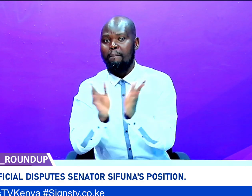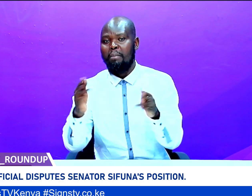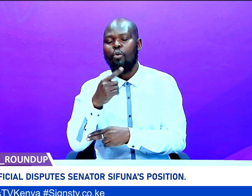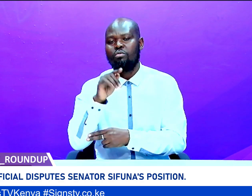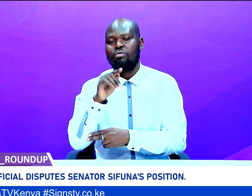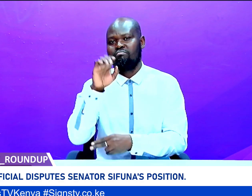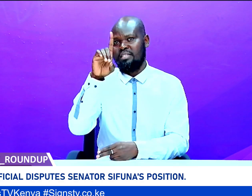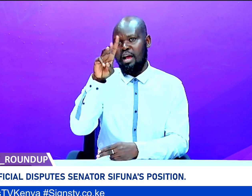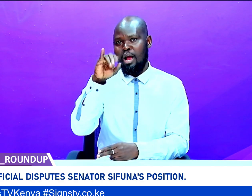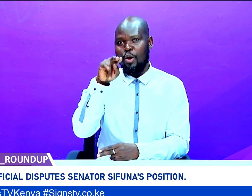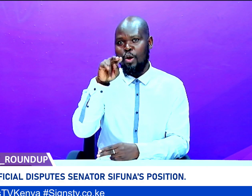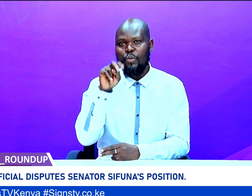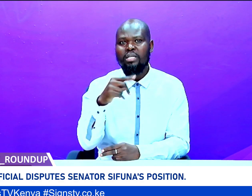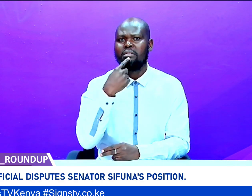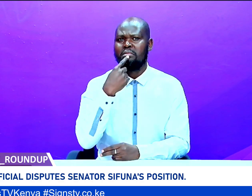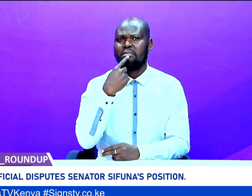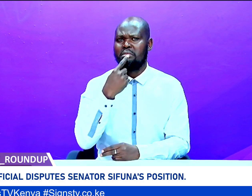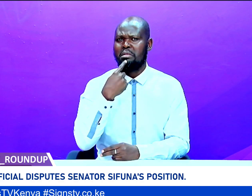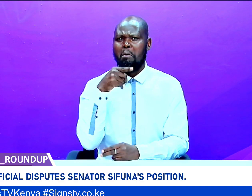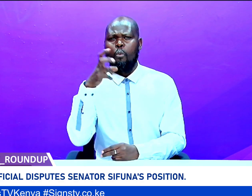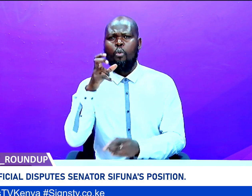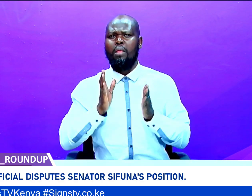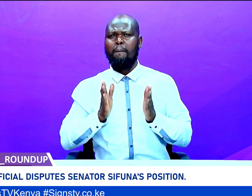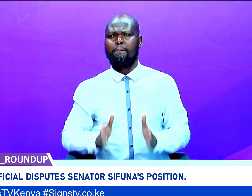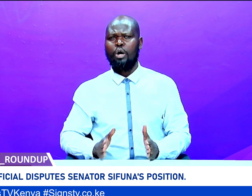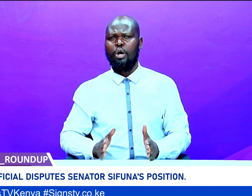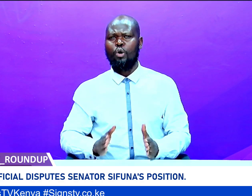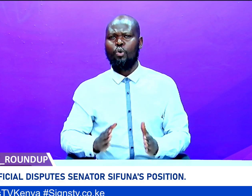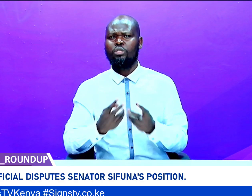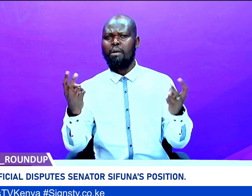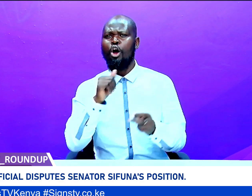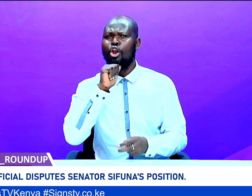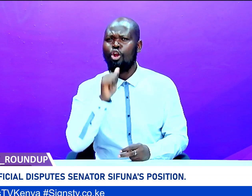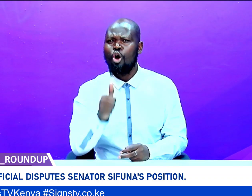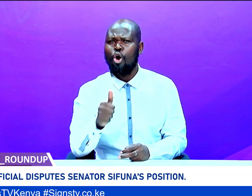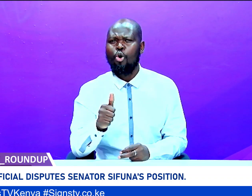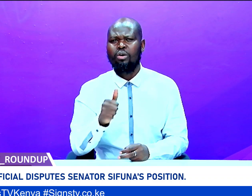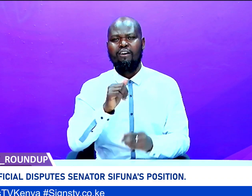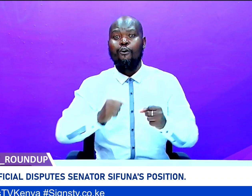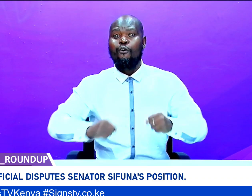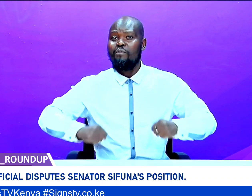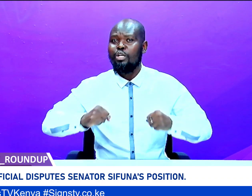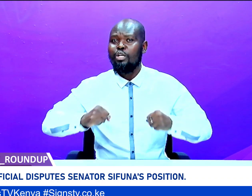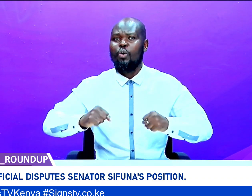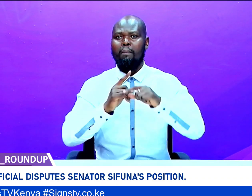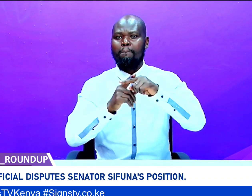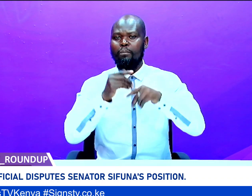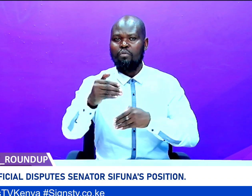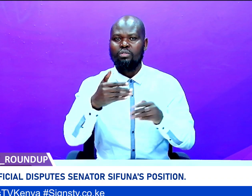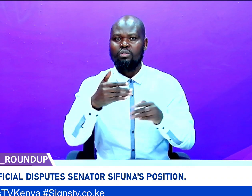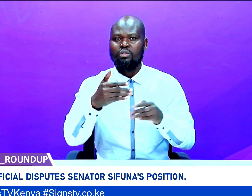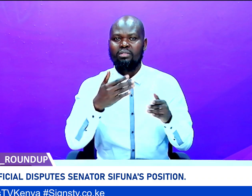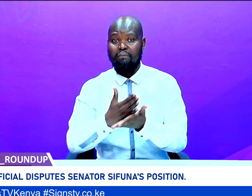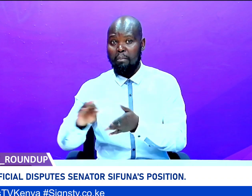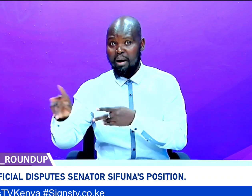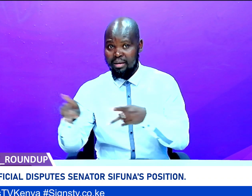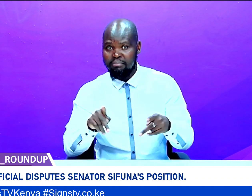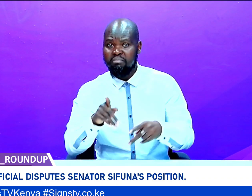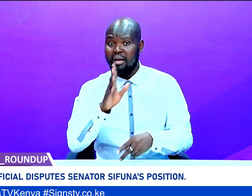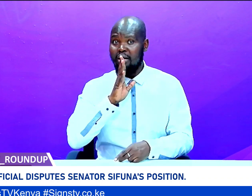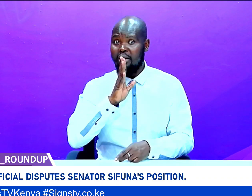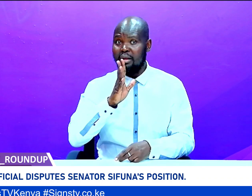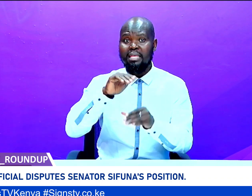General Edwin Sifuna, saying they were personal views and not official position of the party. Speaking